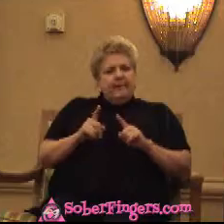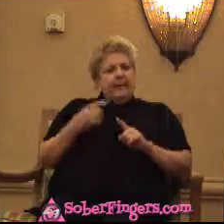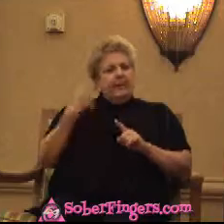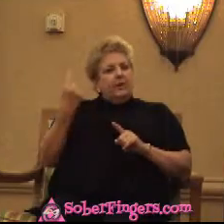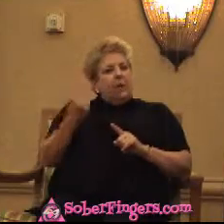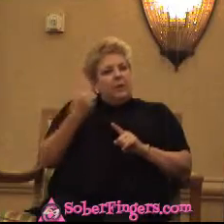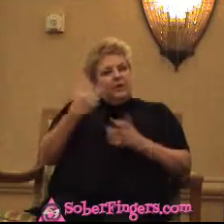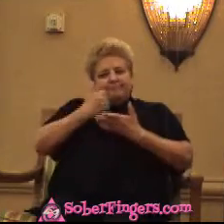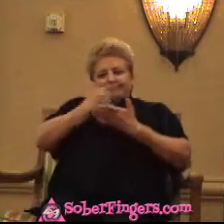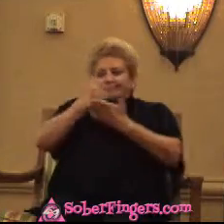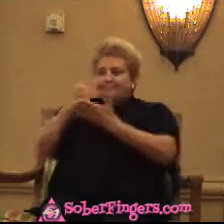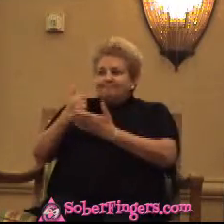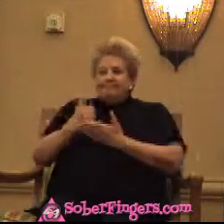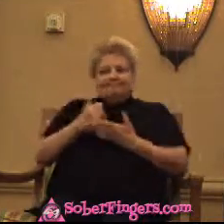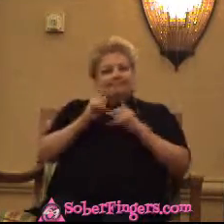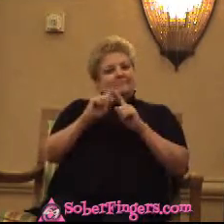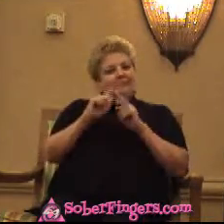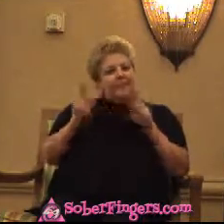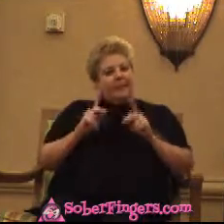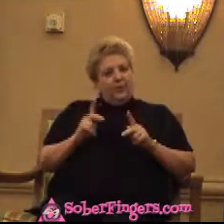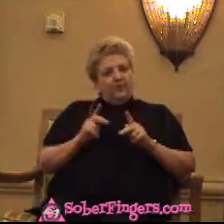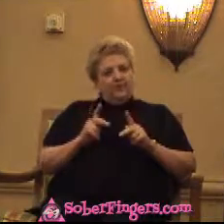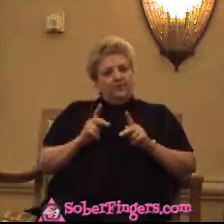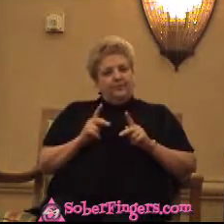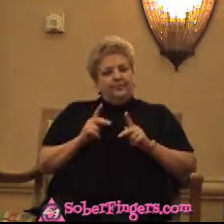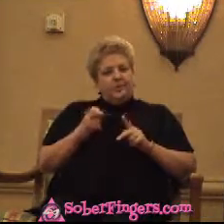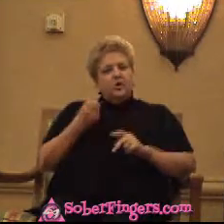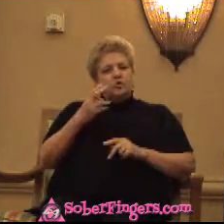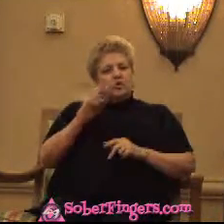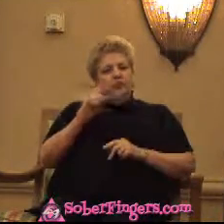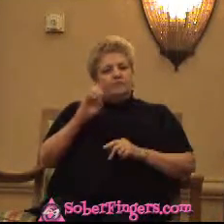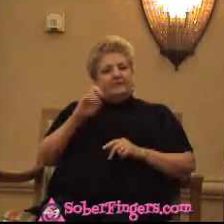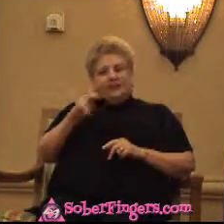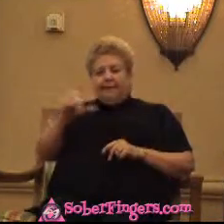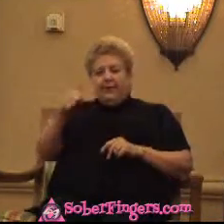people. But 3 years after I came to Alcoholics Anonymous, he died drunk.